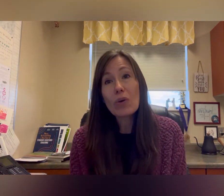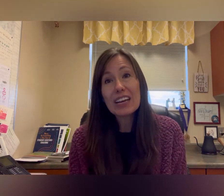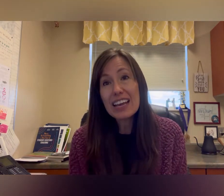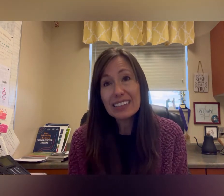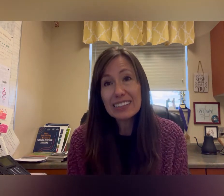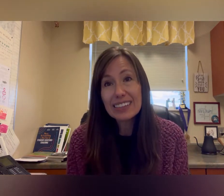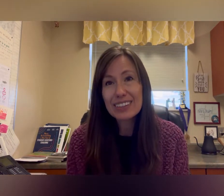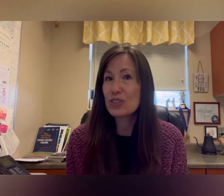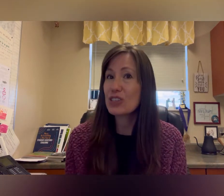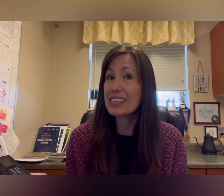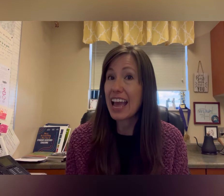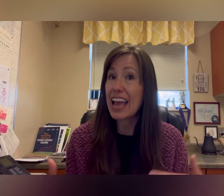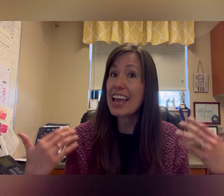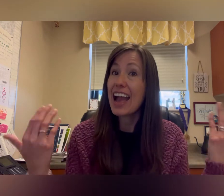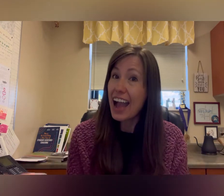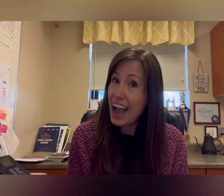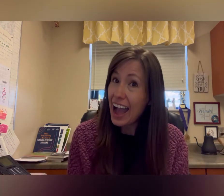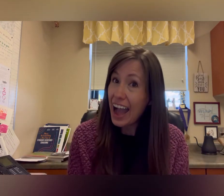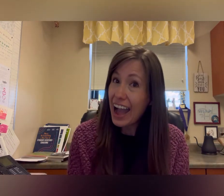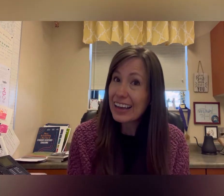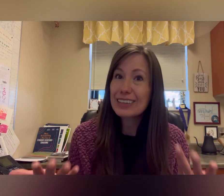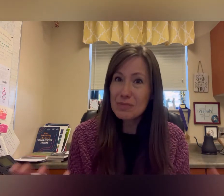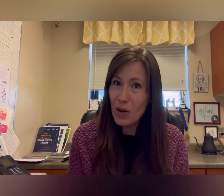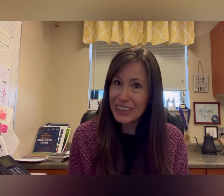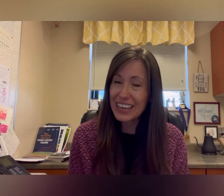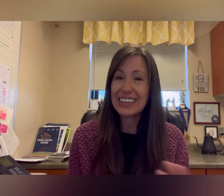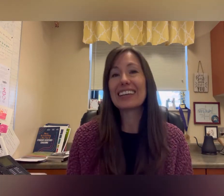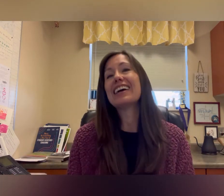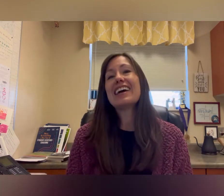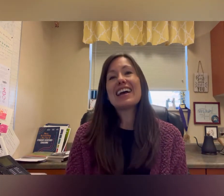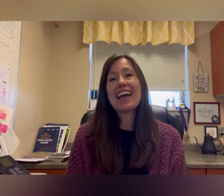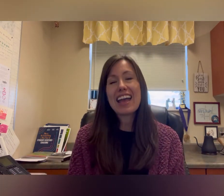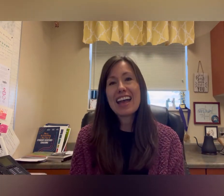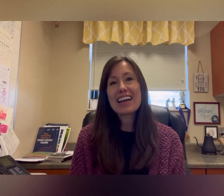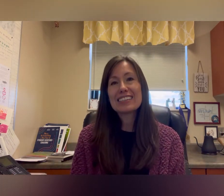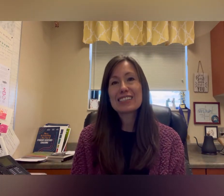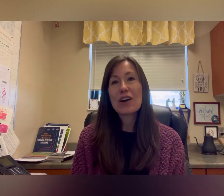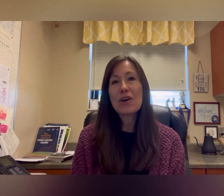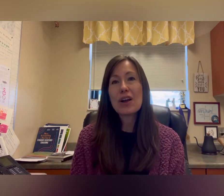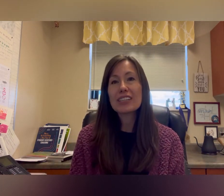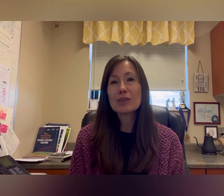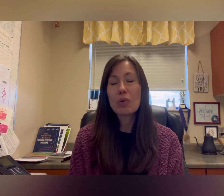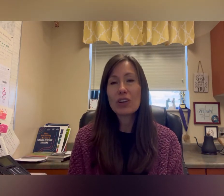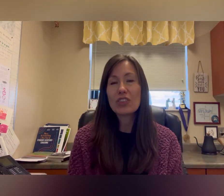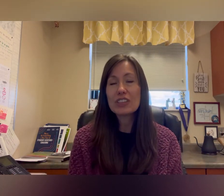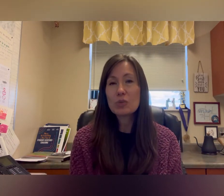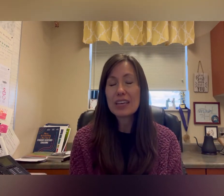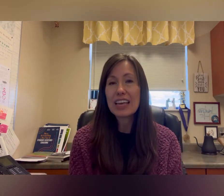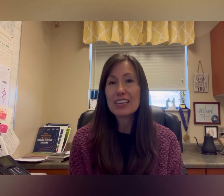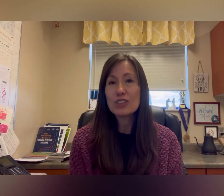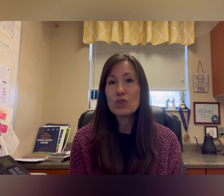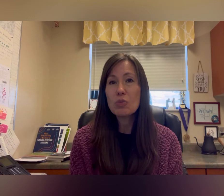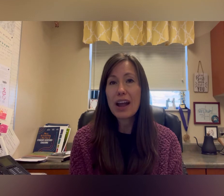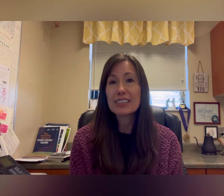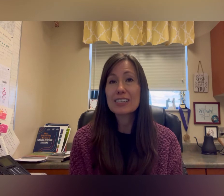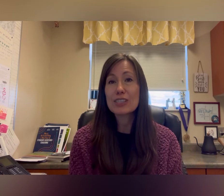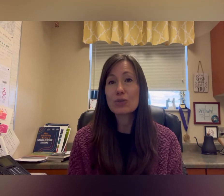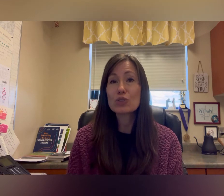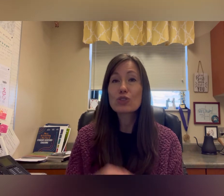morning, you should say good morning. And so it's important this week that you practice those